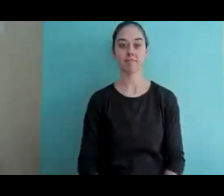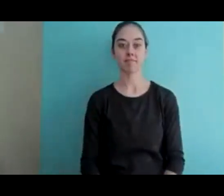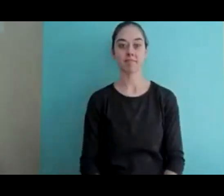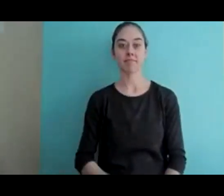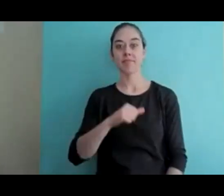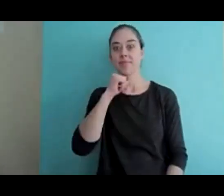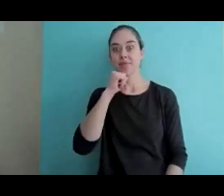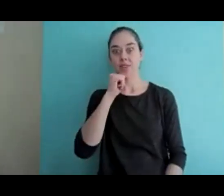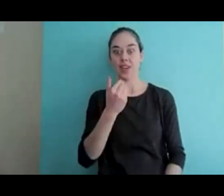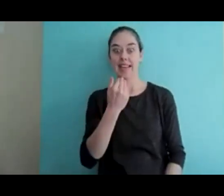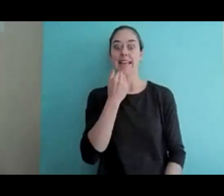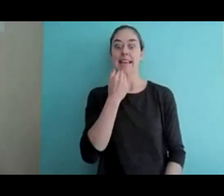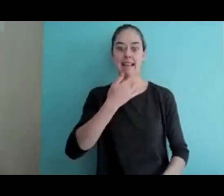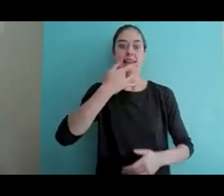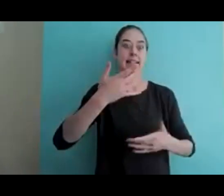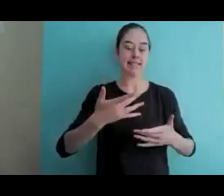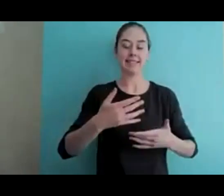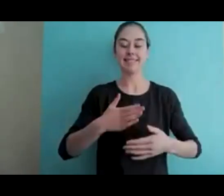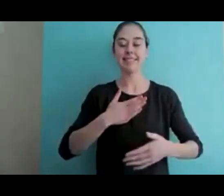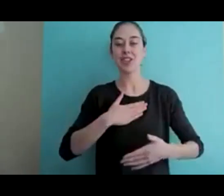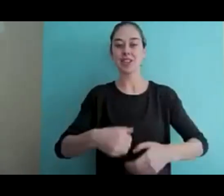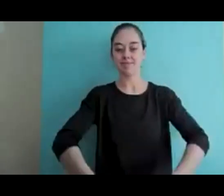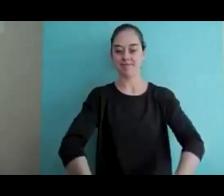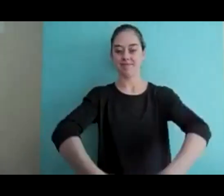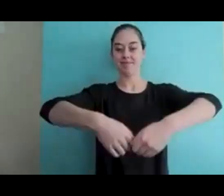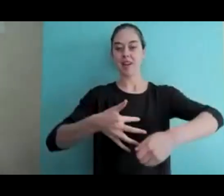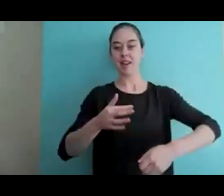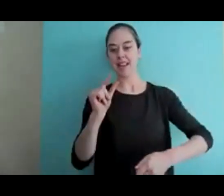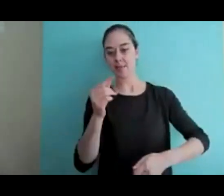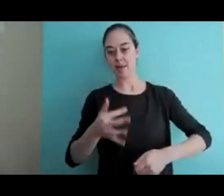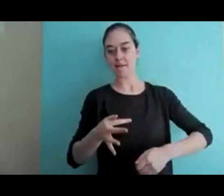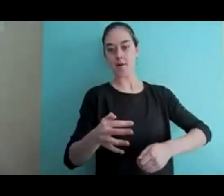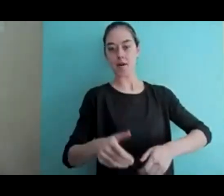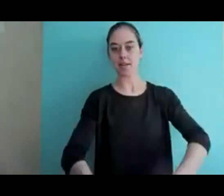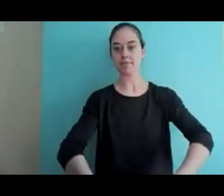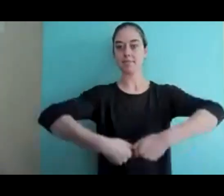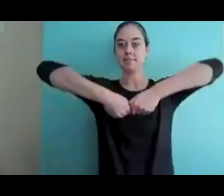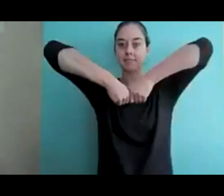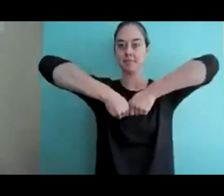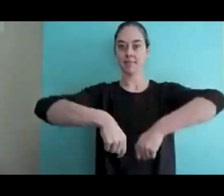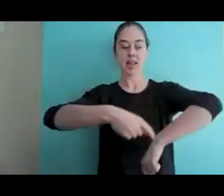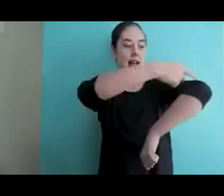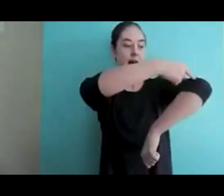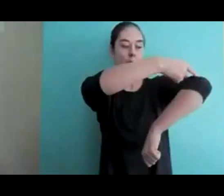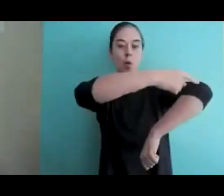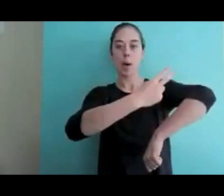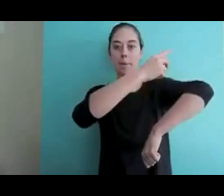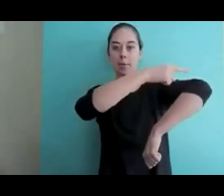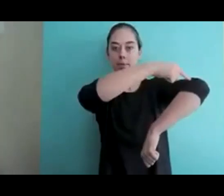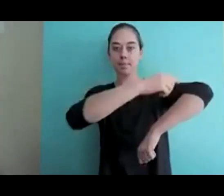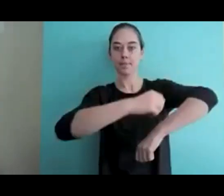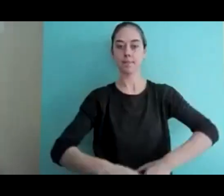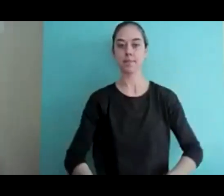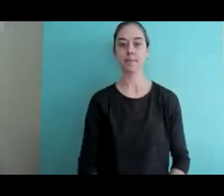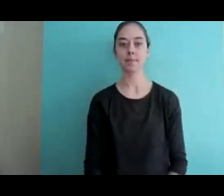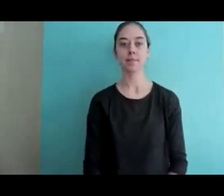Don't hit them off your chin. Just out in front of your face. Elbows up. Good. And